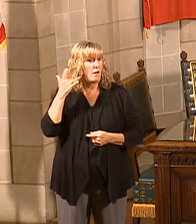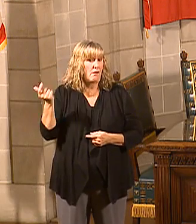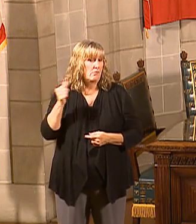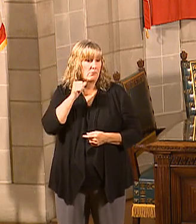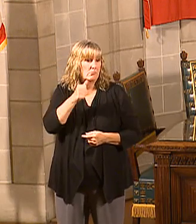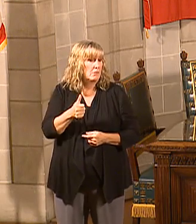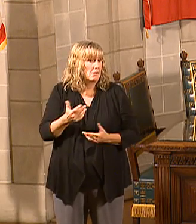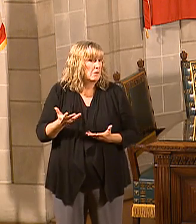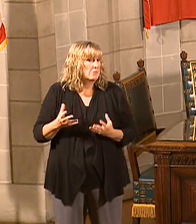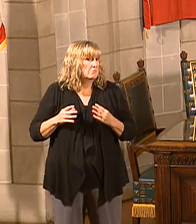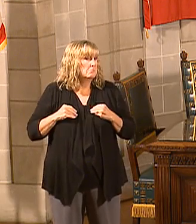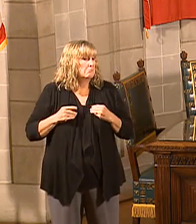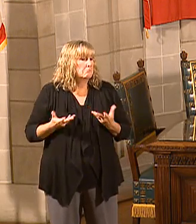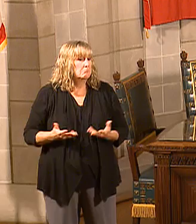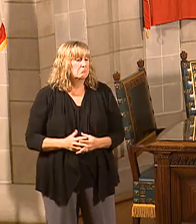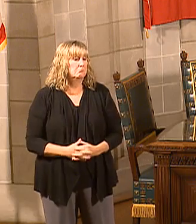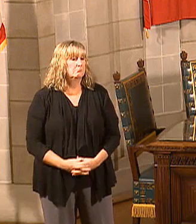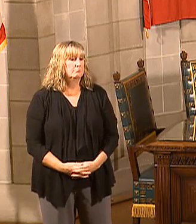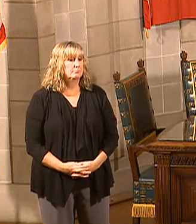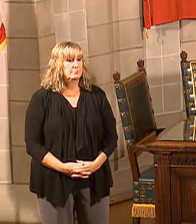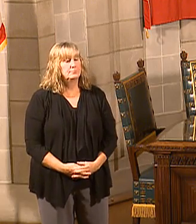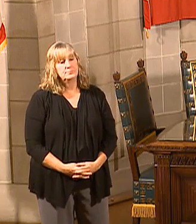yes.